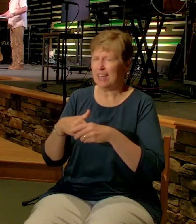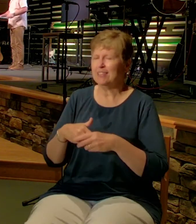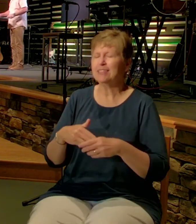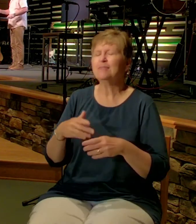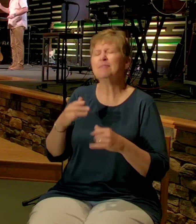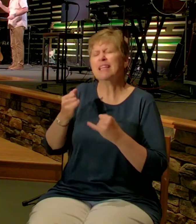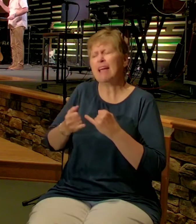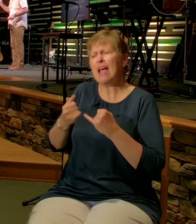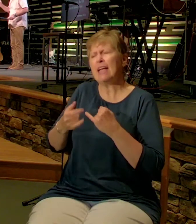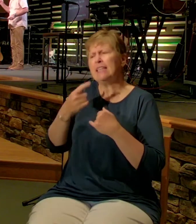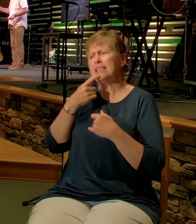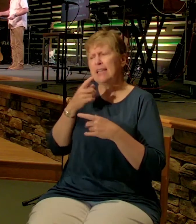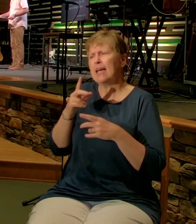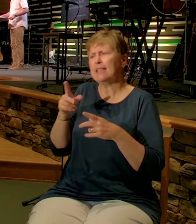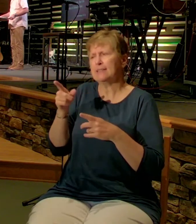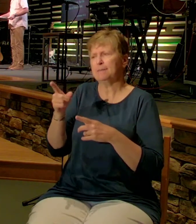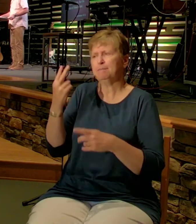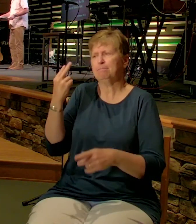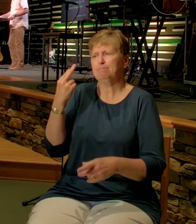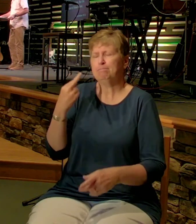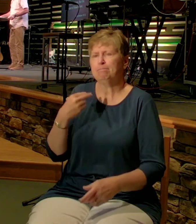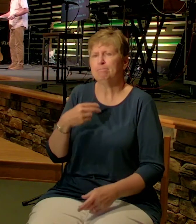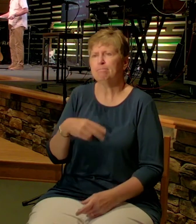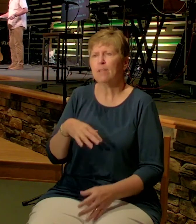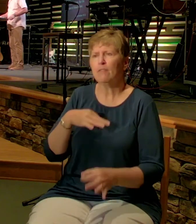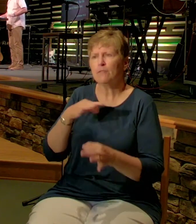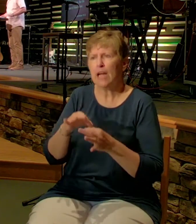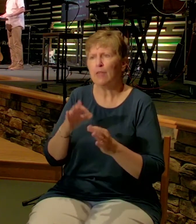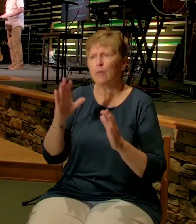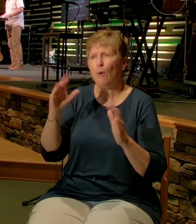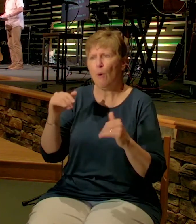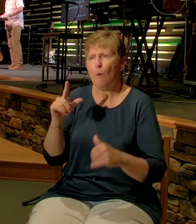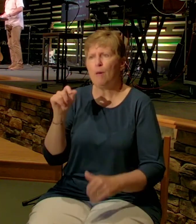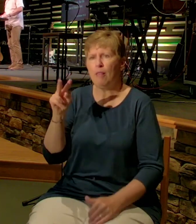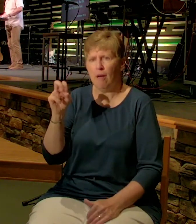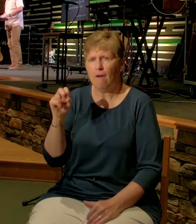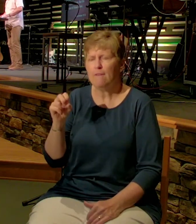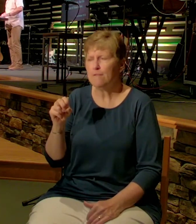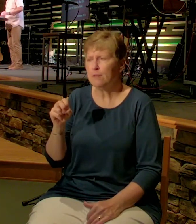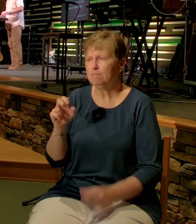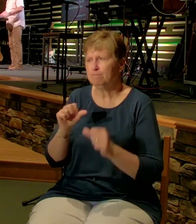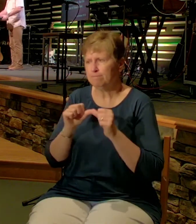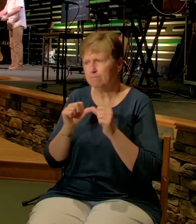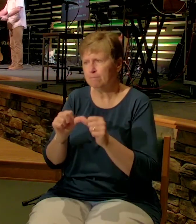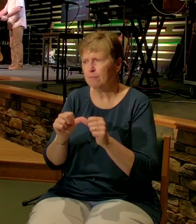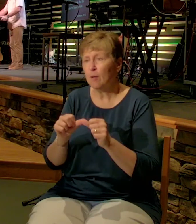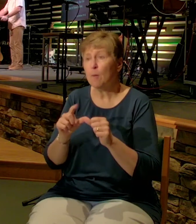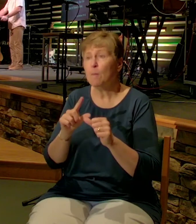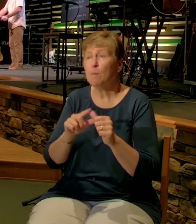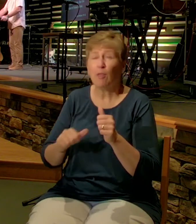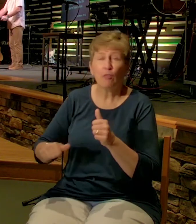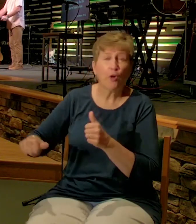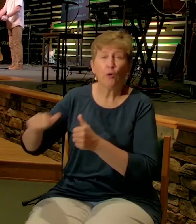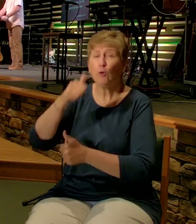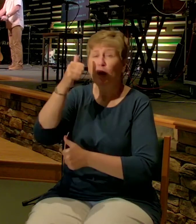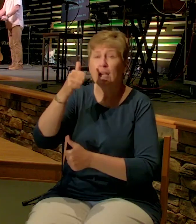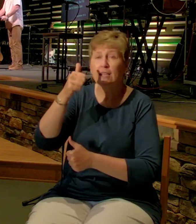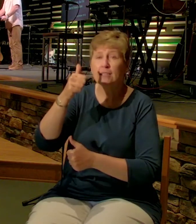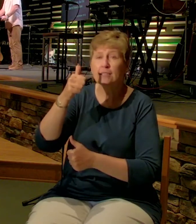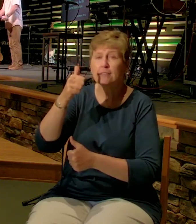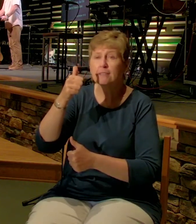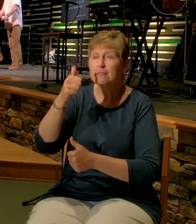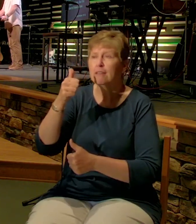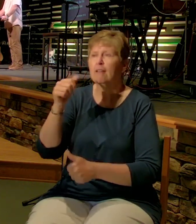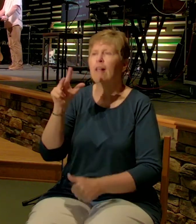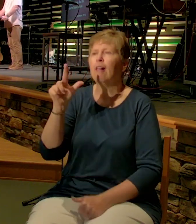13. He says, "And now these three remain, faith, hope, and love. But the greatest of these is